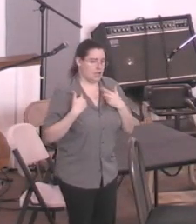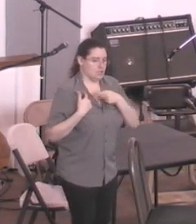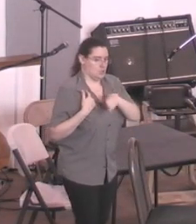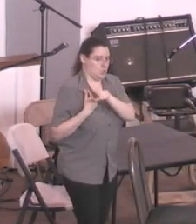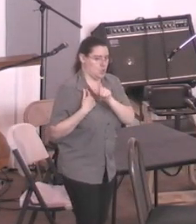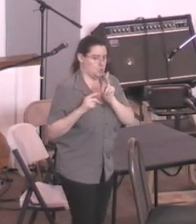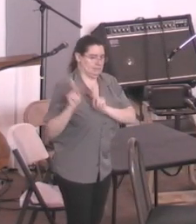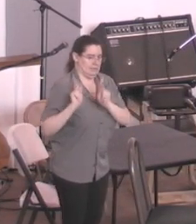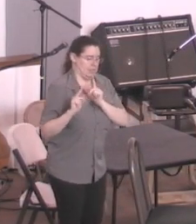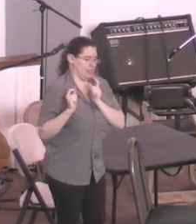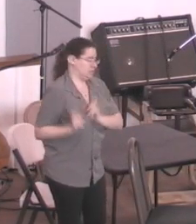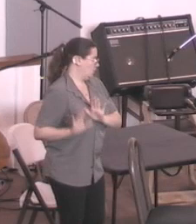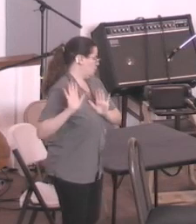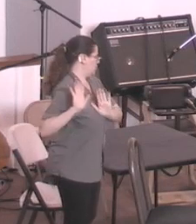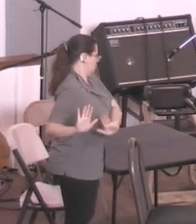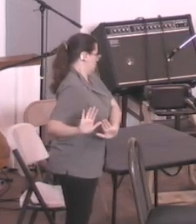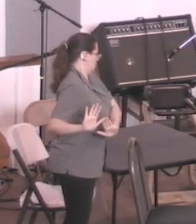guys.